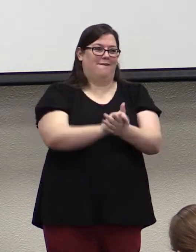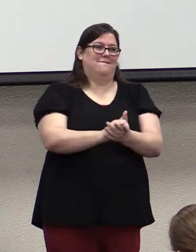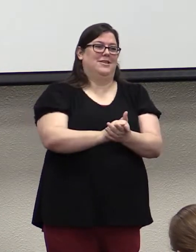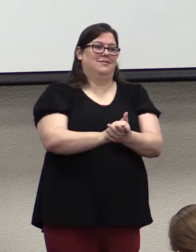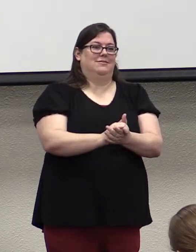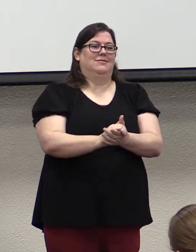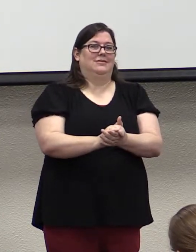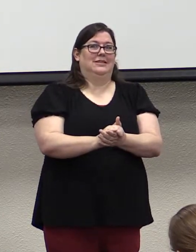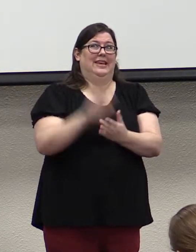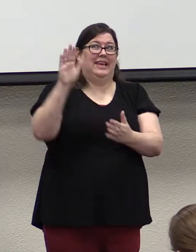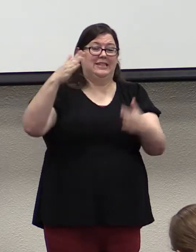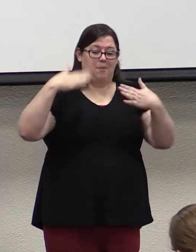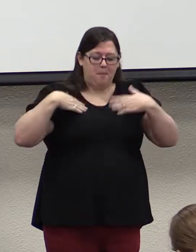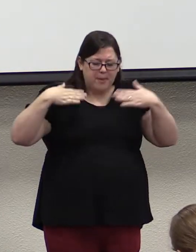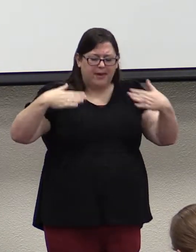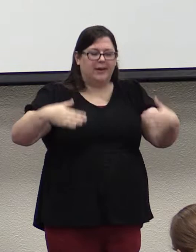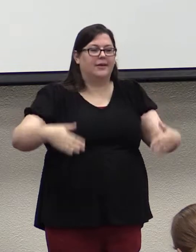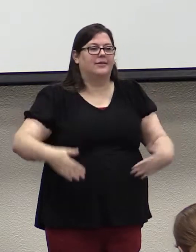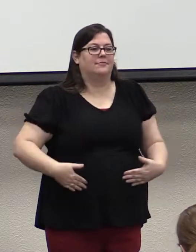Jesus' body.